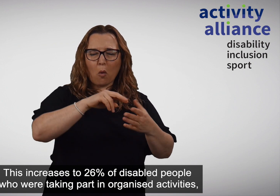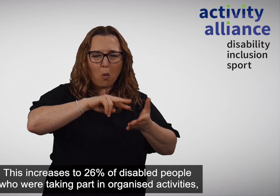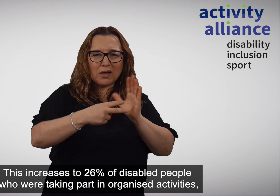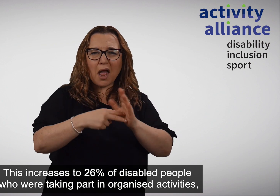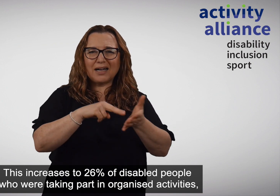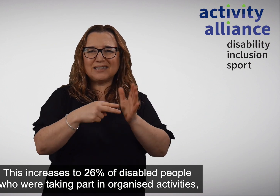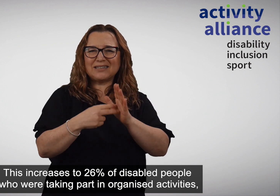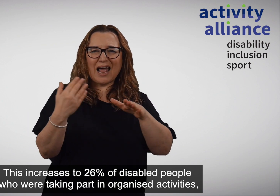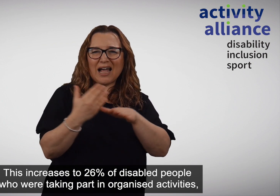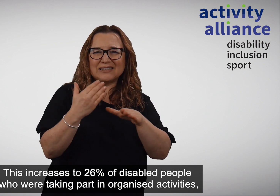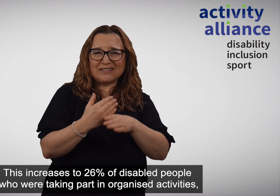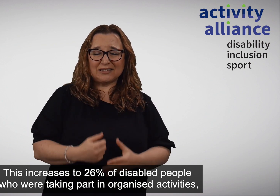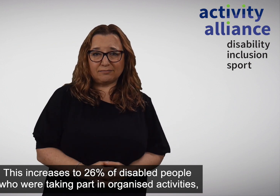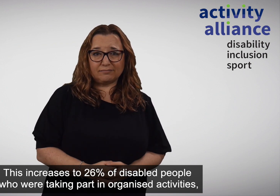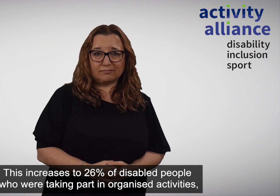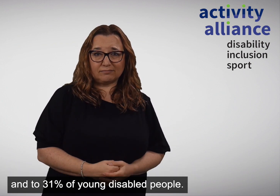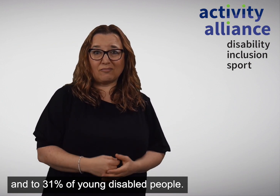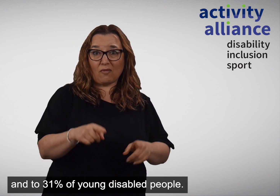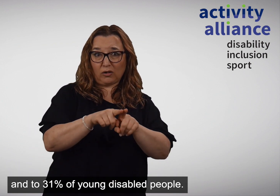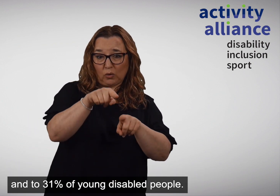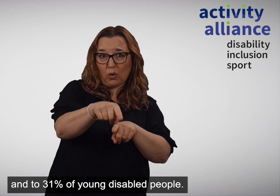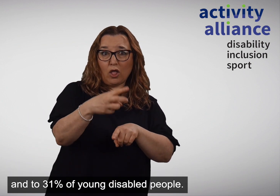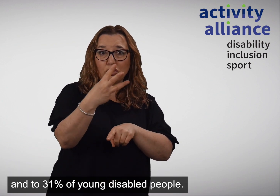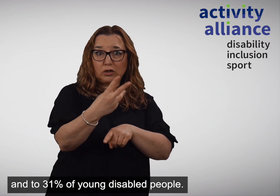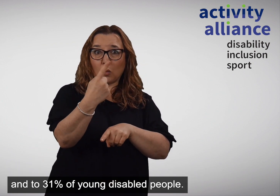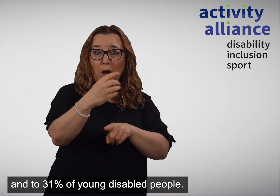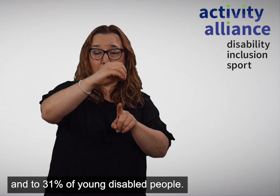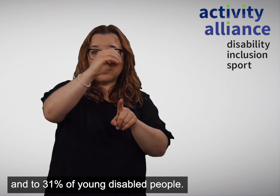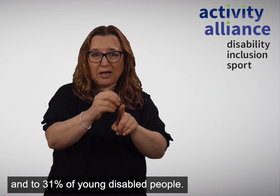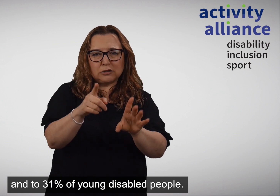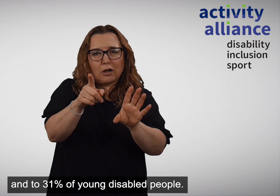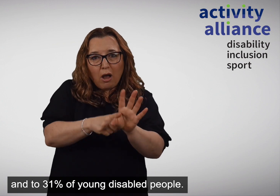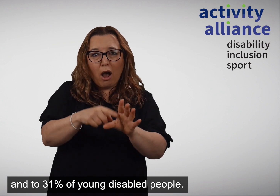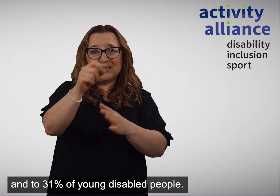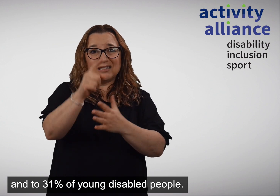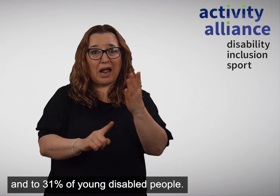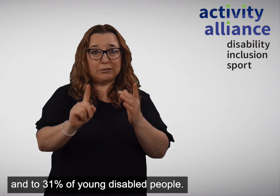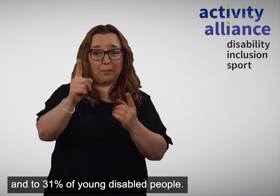were taking part in organised activities and to 31% of young disabled people.